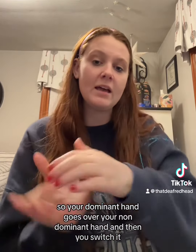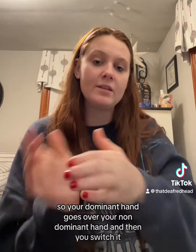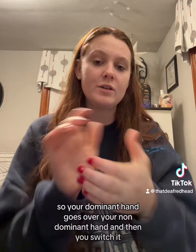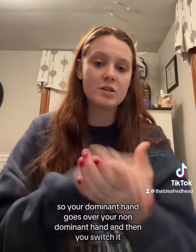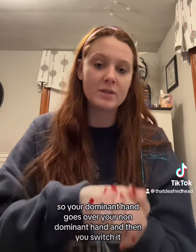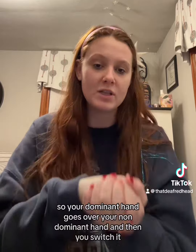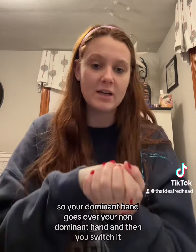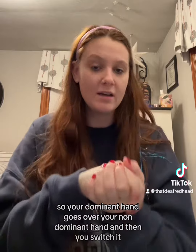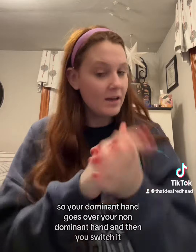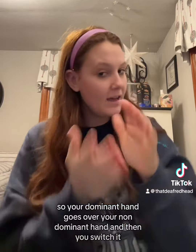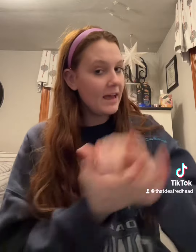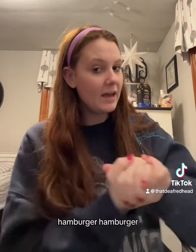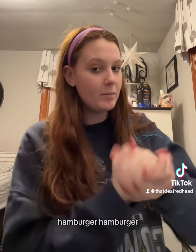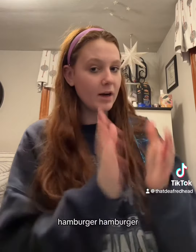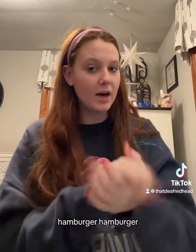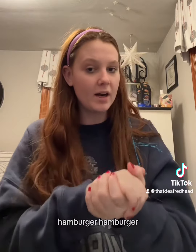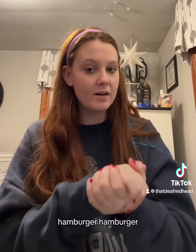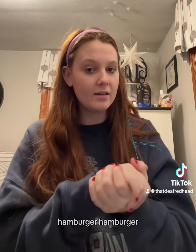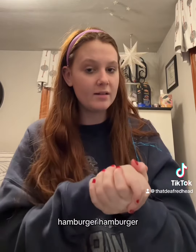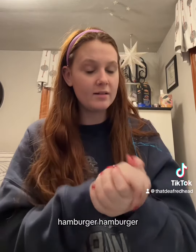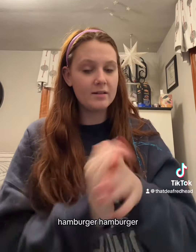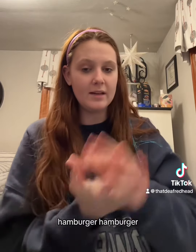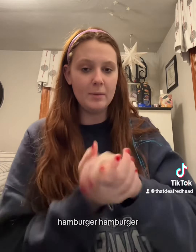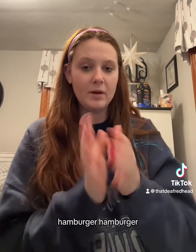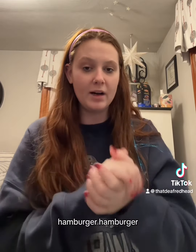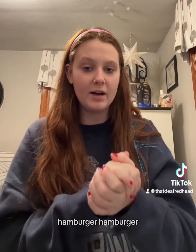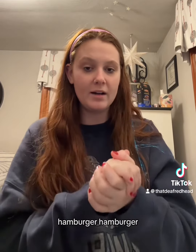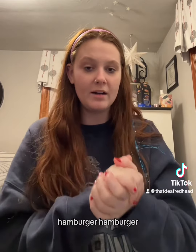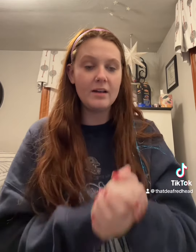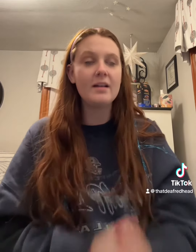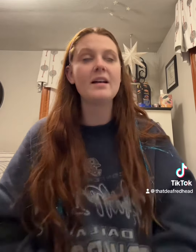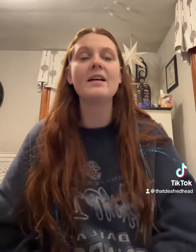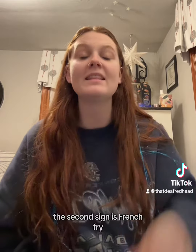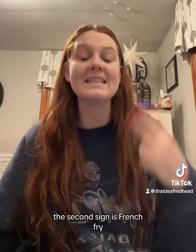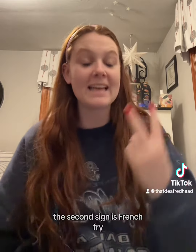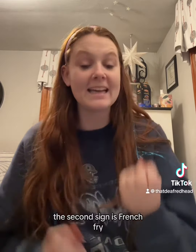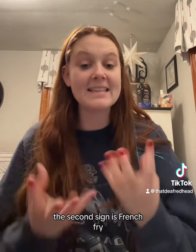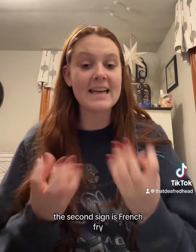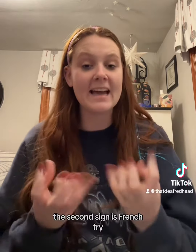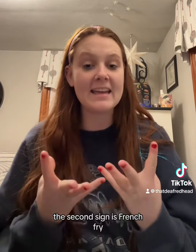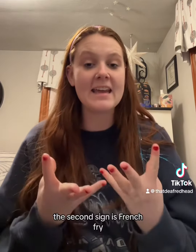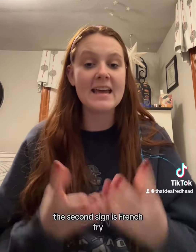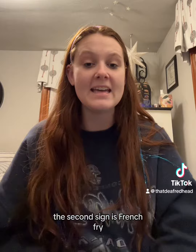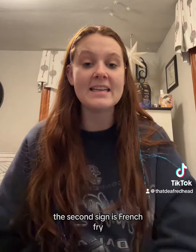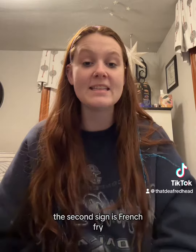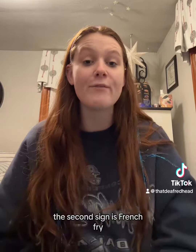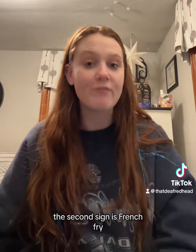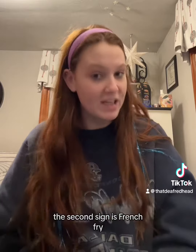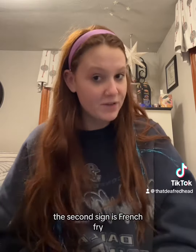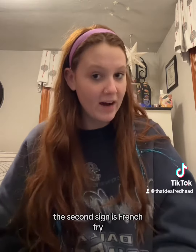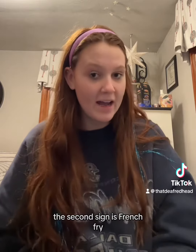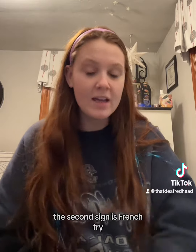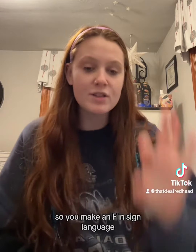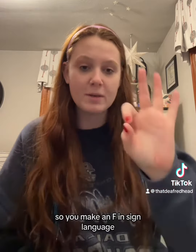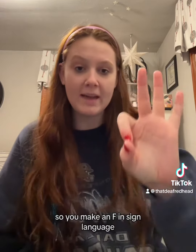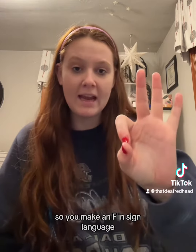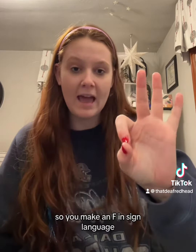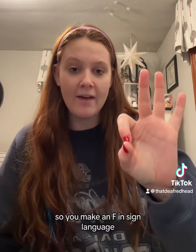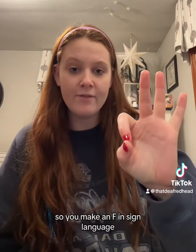and then you switch it. Hamburger. Hamburger. The second sign is french fry. So you make an F.